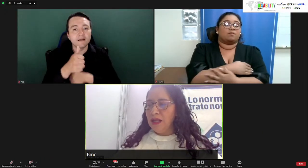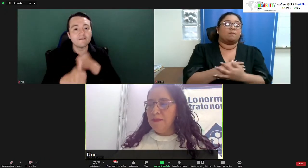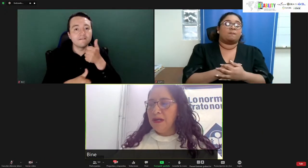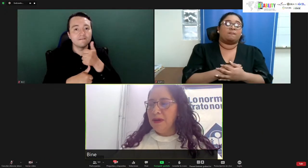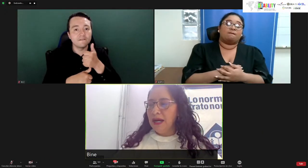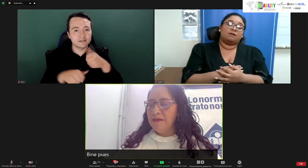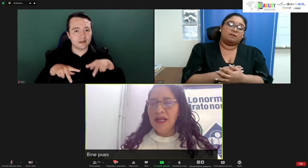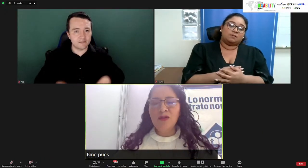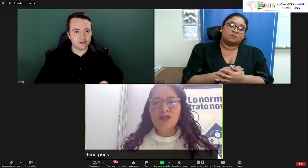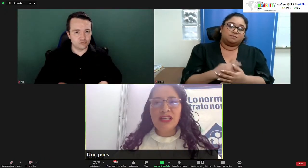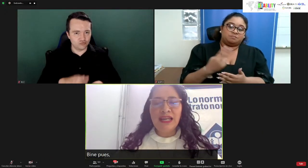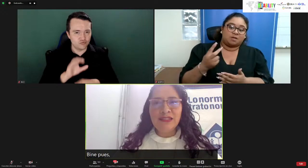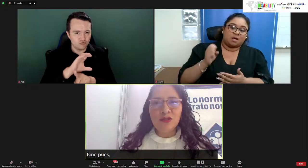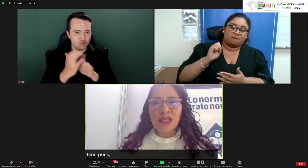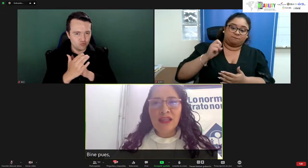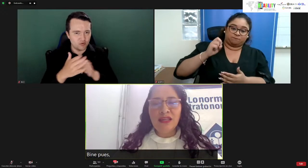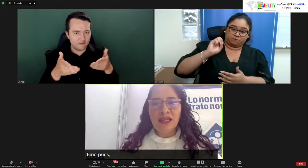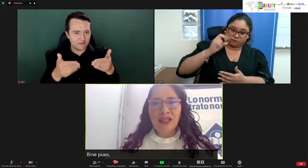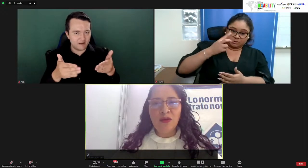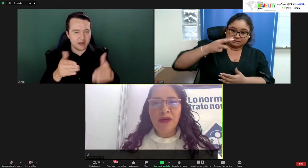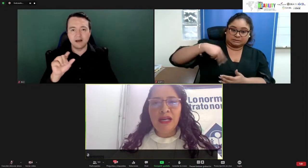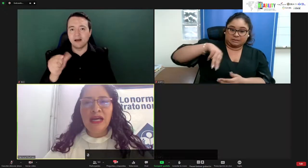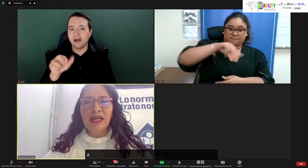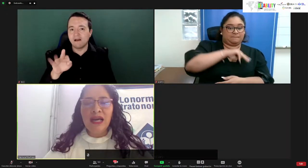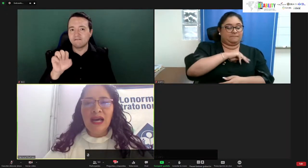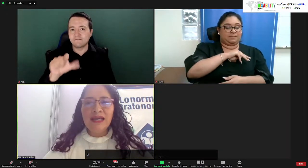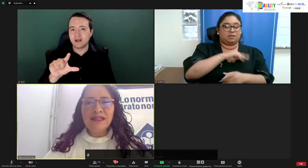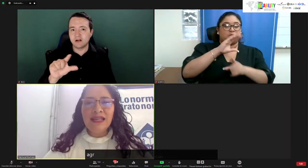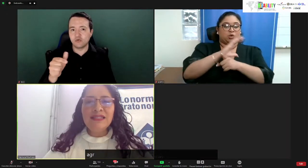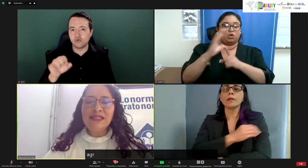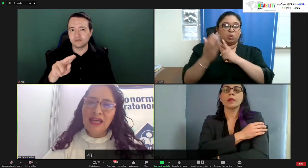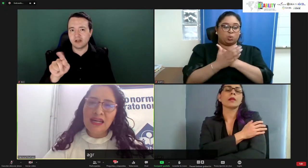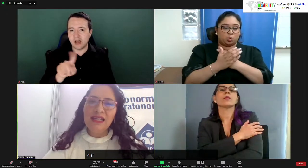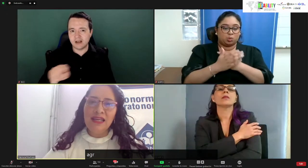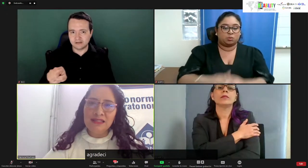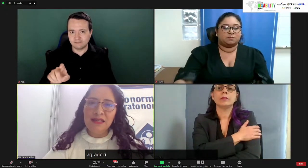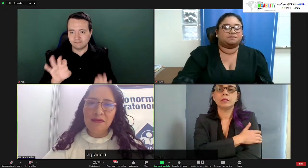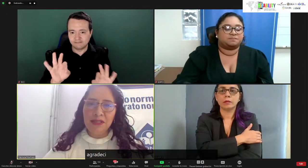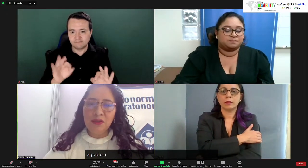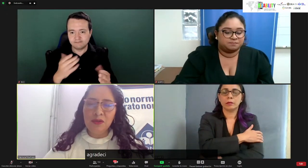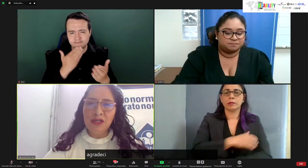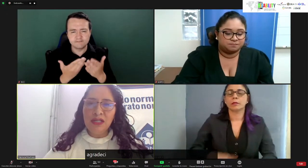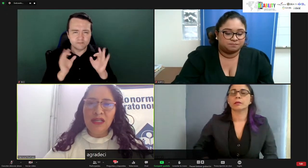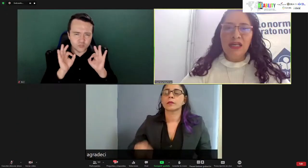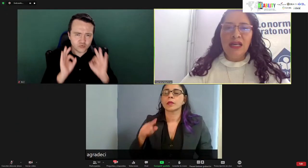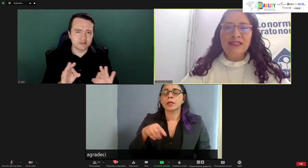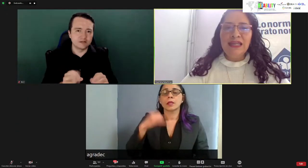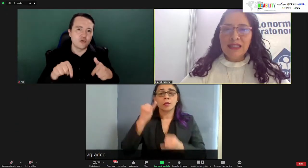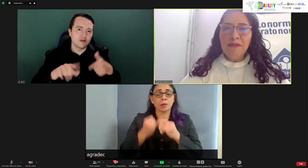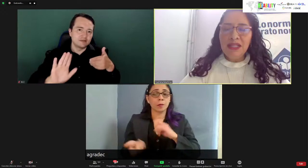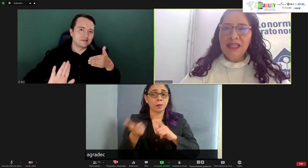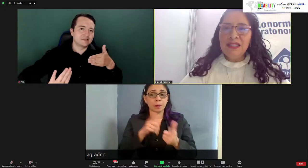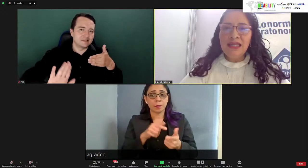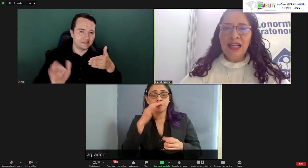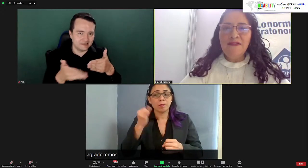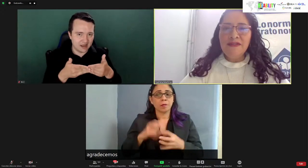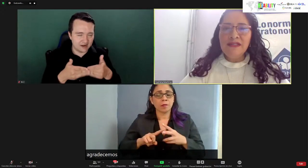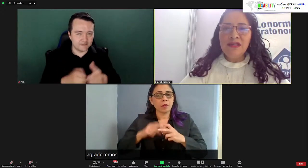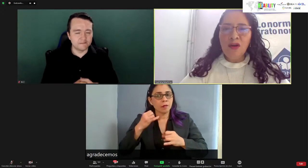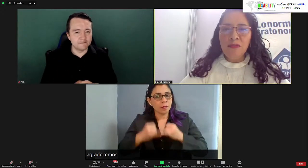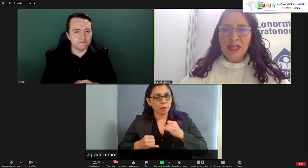the message that the minister of culture of panama gabriel gonzalez has given us for closing this